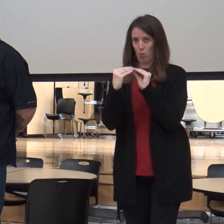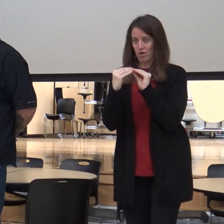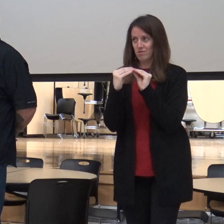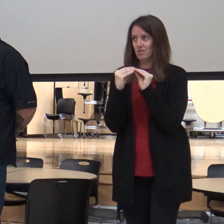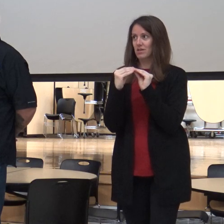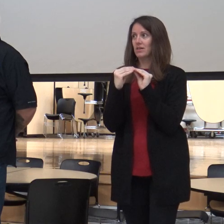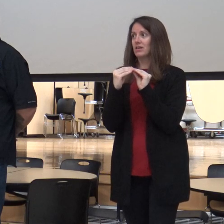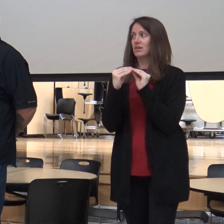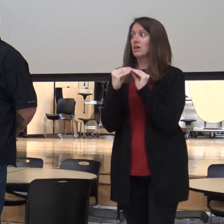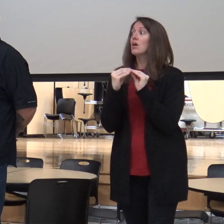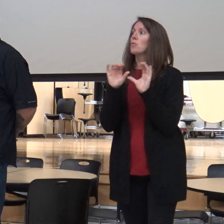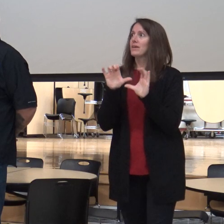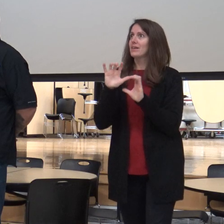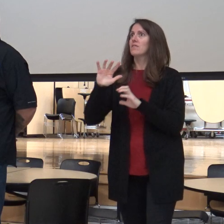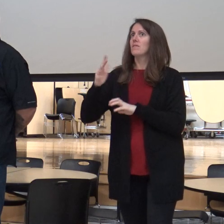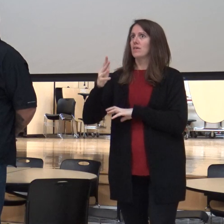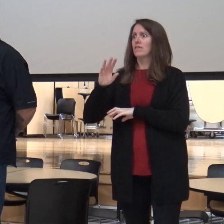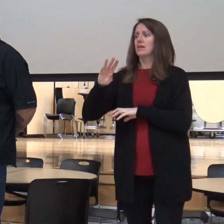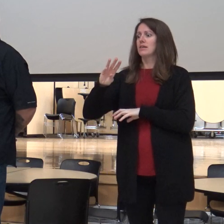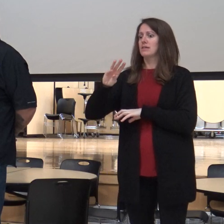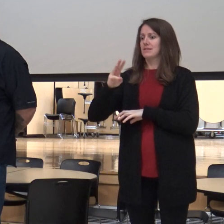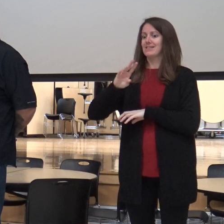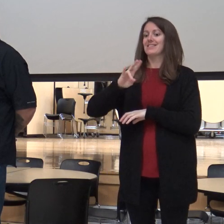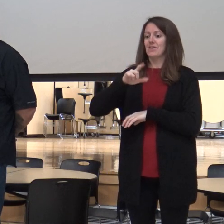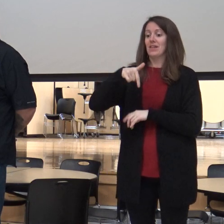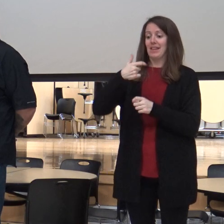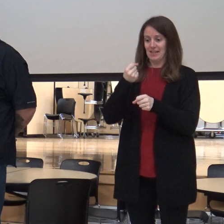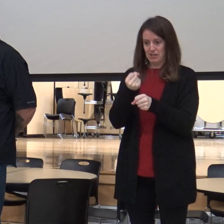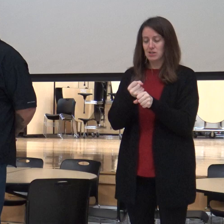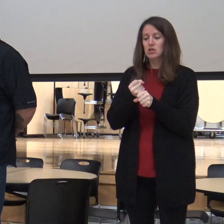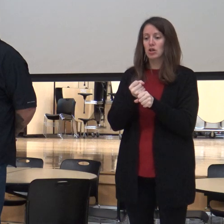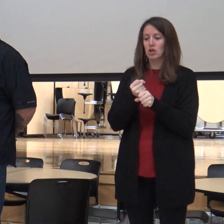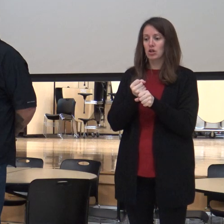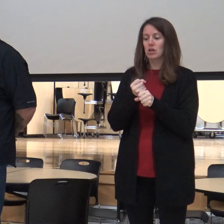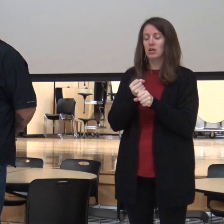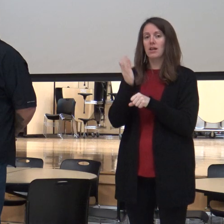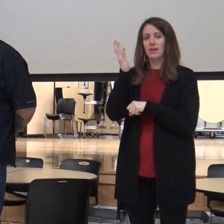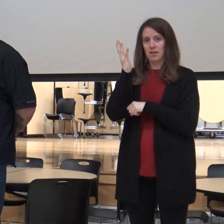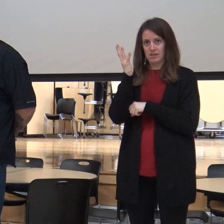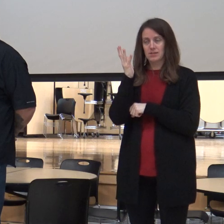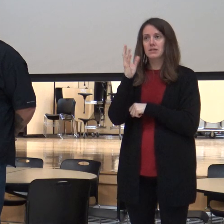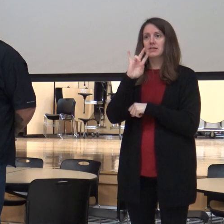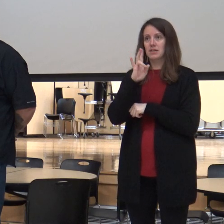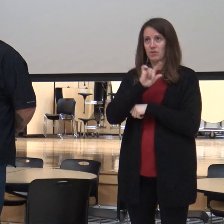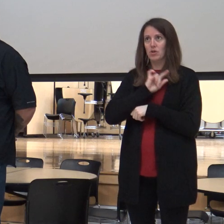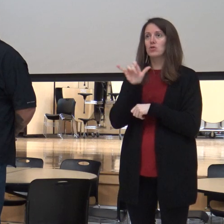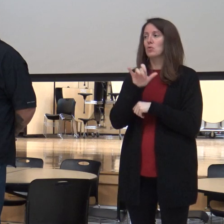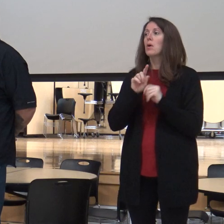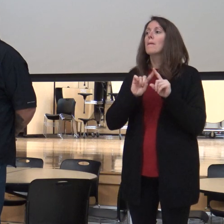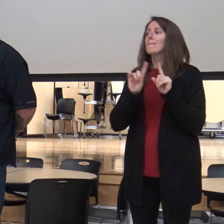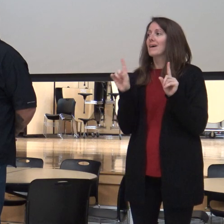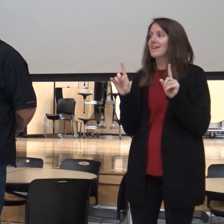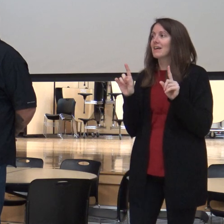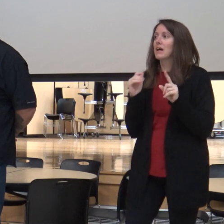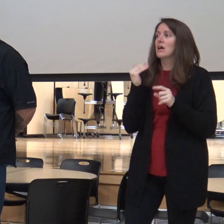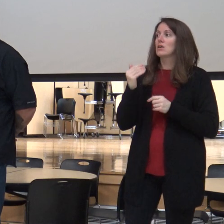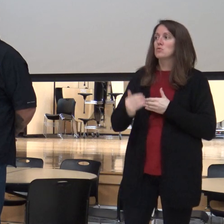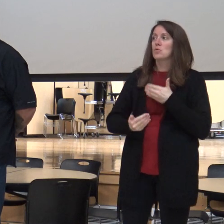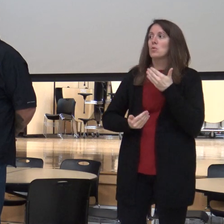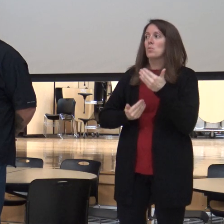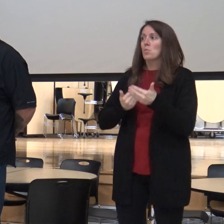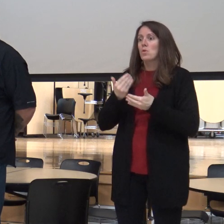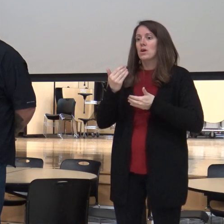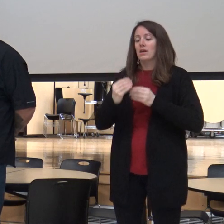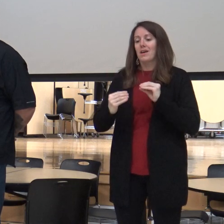actually did 5th, 6th, 7th this year. We did a lesson in 7th grade. But as we are working more